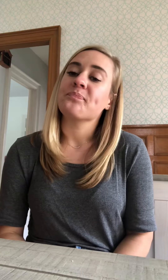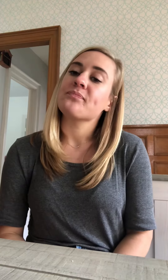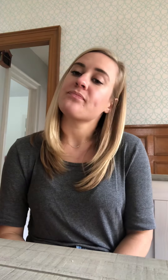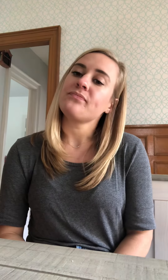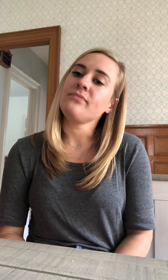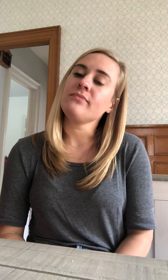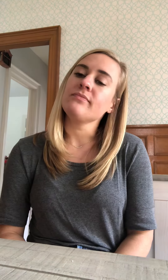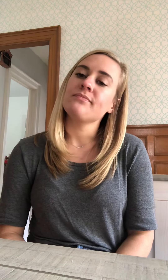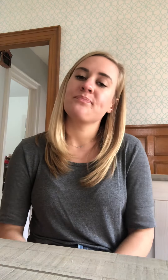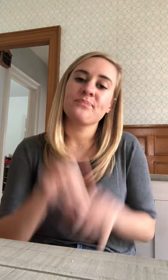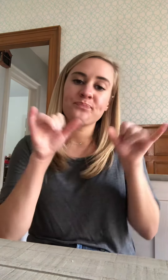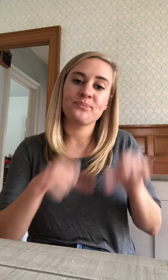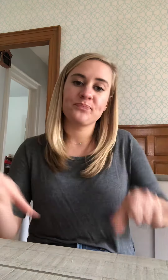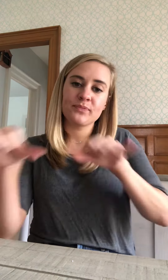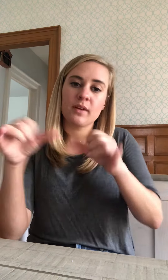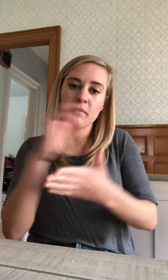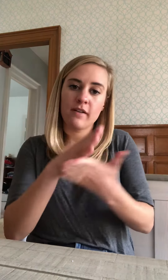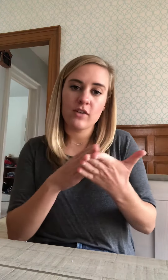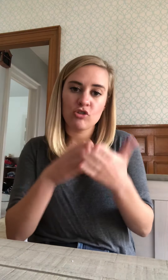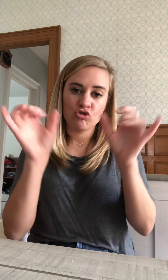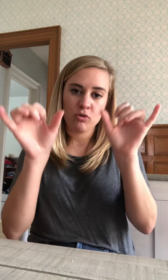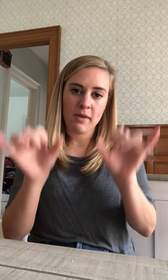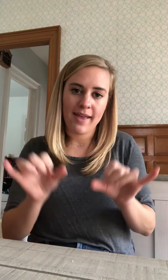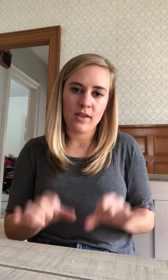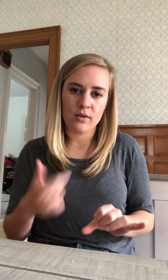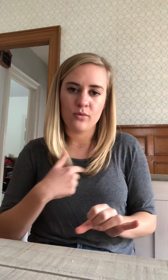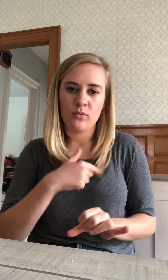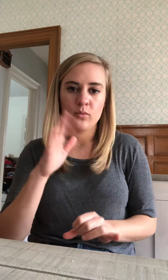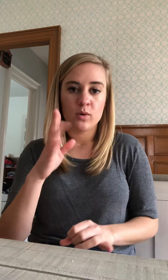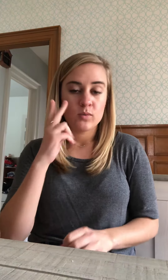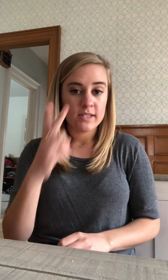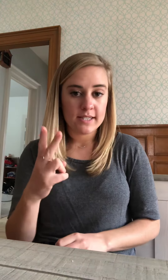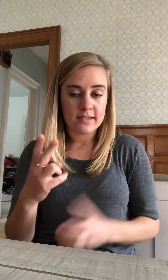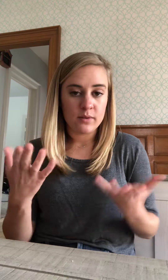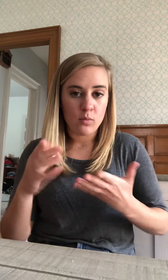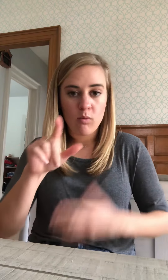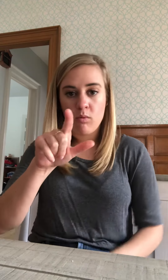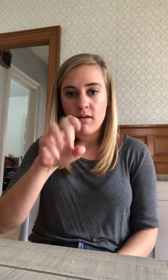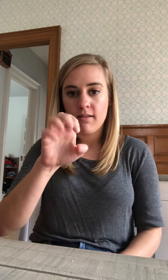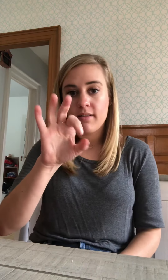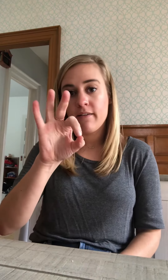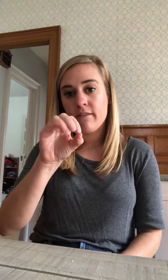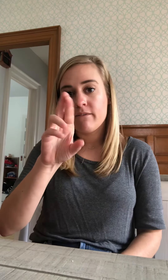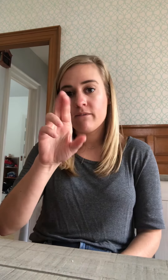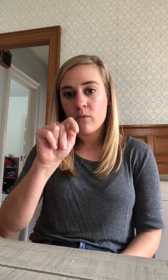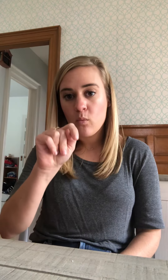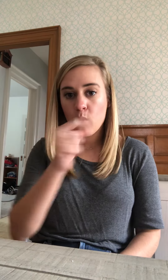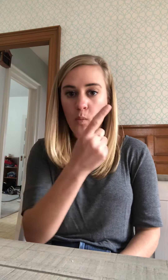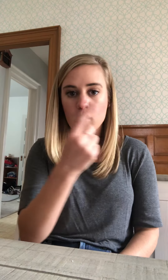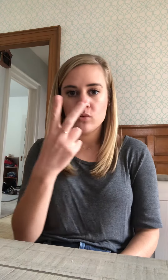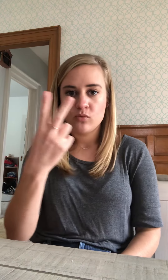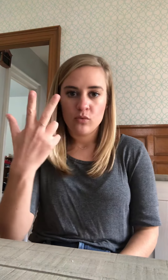So common fracture patterns we see are the Lefort series, Lefort 1, 2, and 3. We'll spend some time talking about those in a